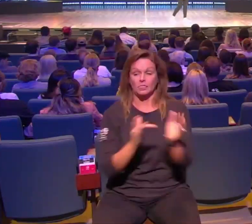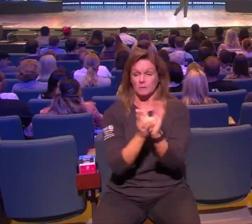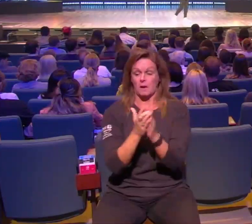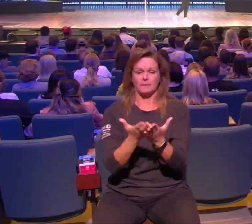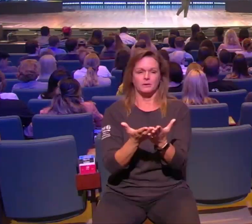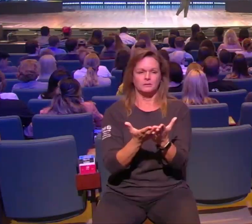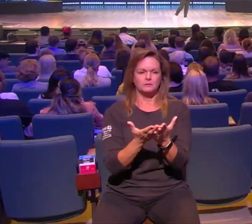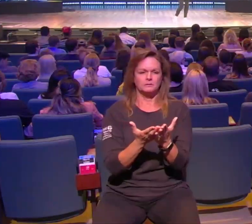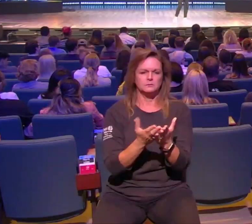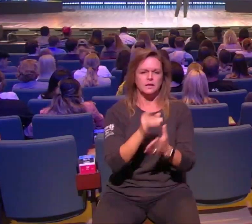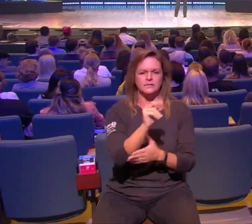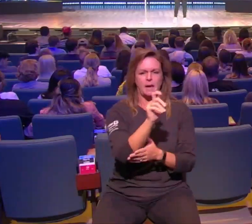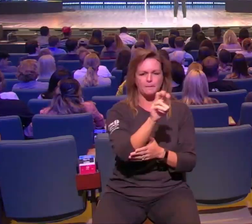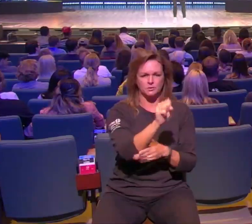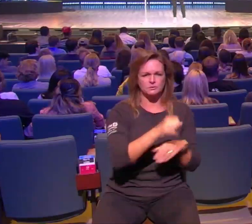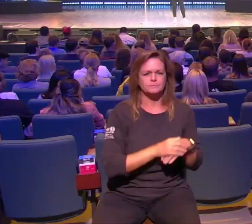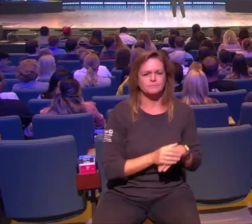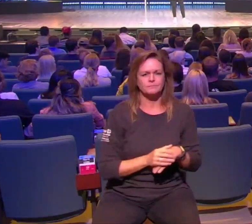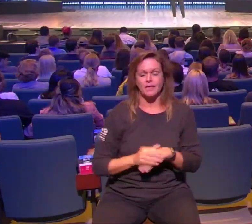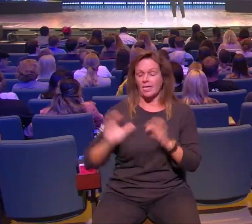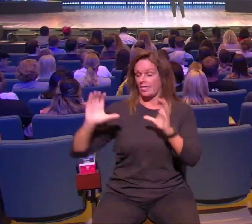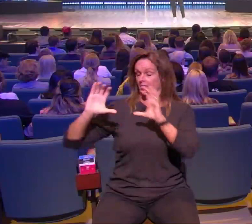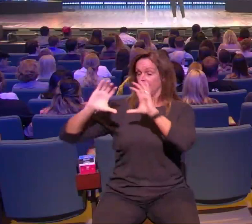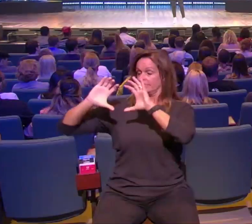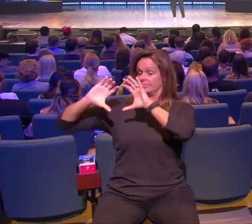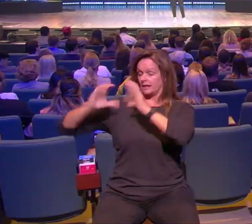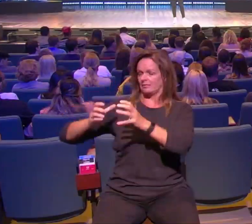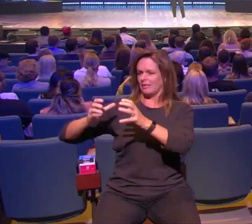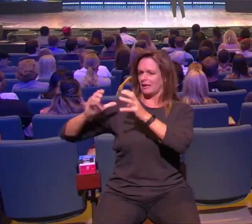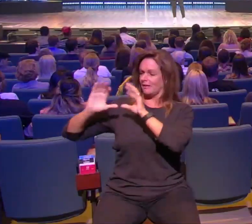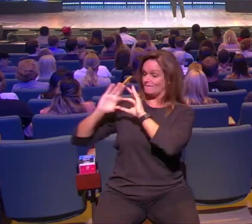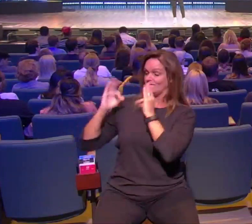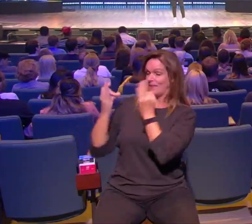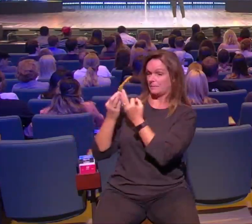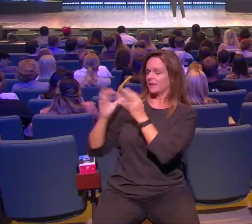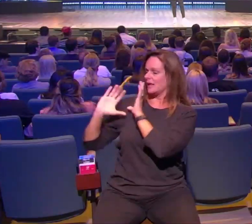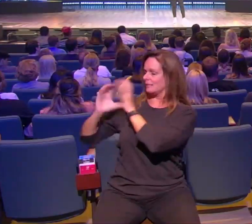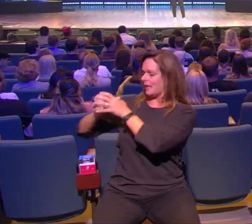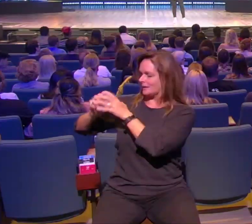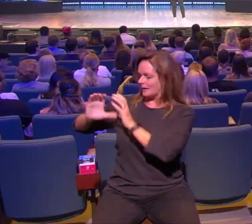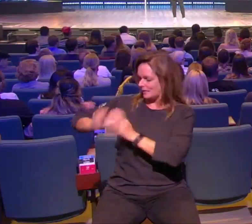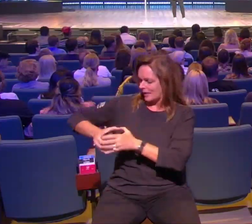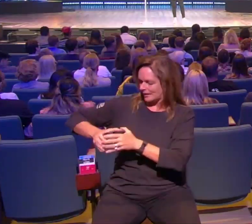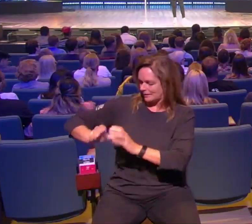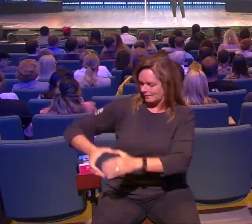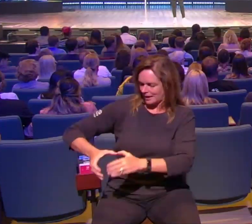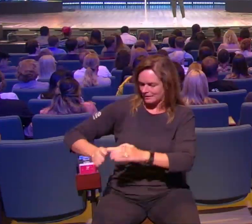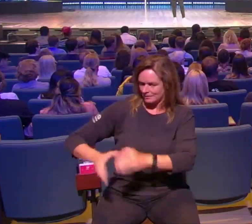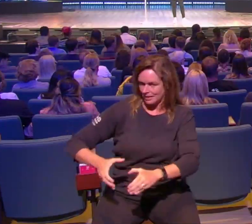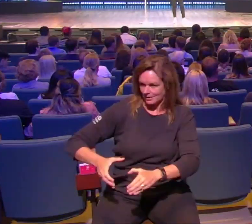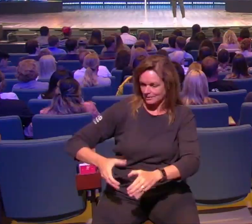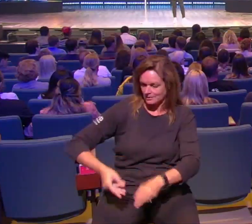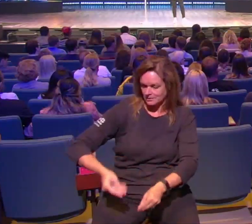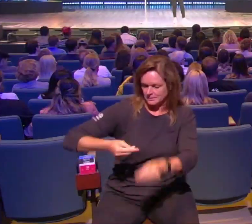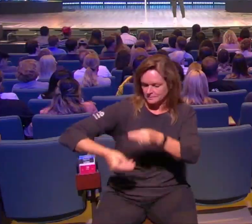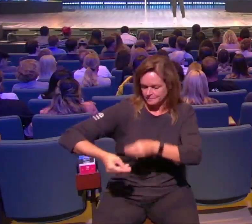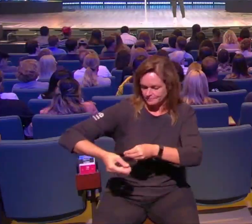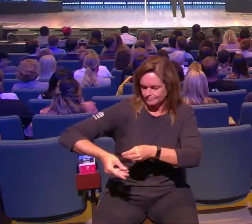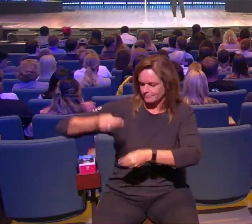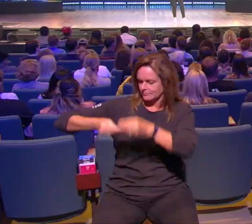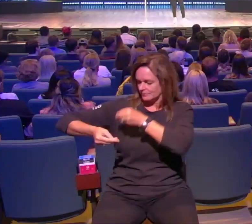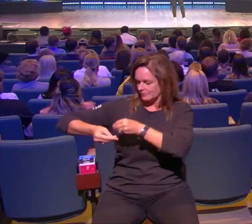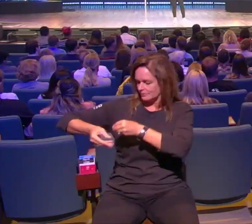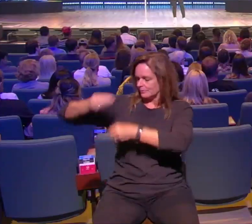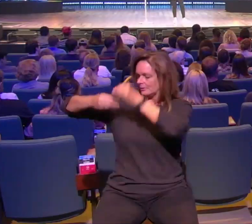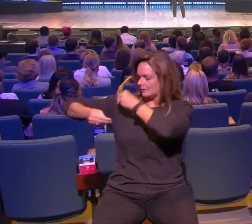sons of Reuben: the Hanukkite clan, named after their ancestor Hanok; the Paluite clan, named after their ancestor Palu; the Hexronite clan and the